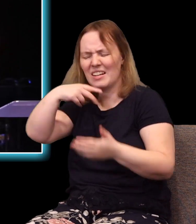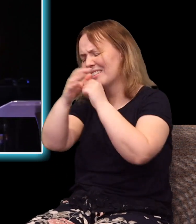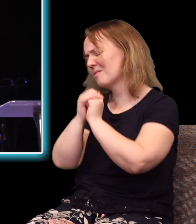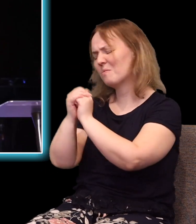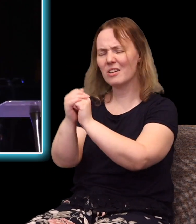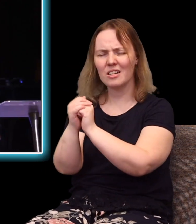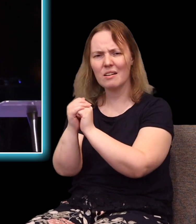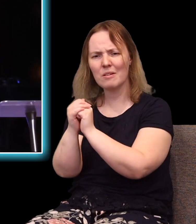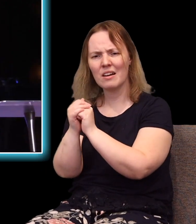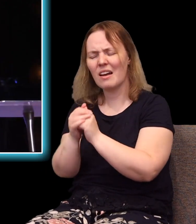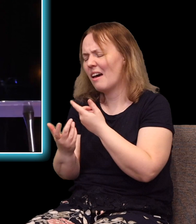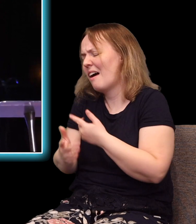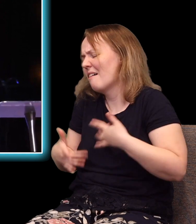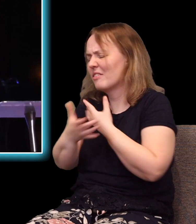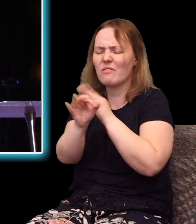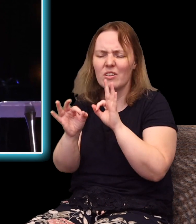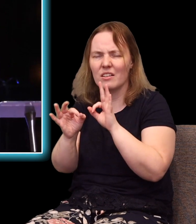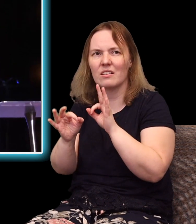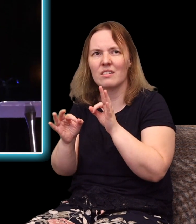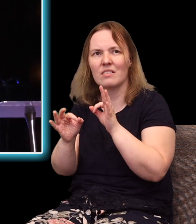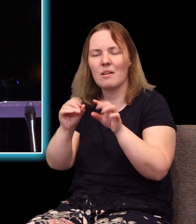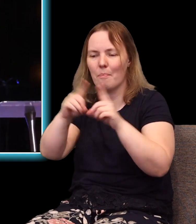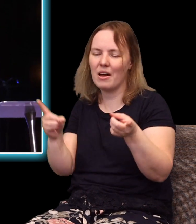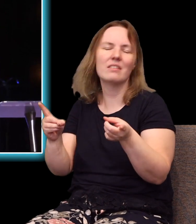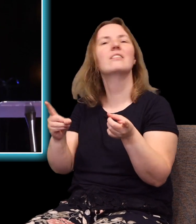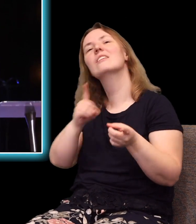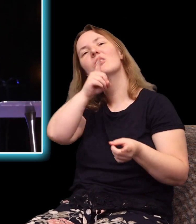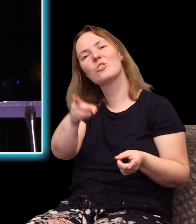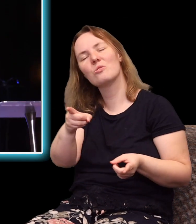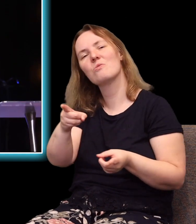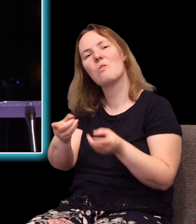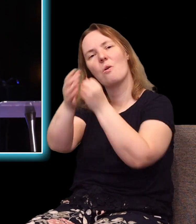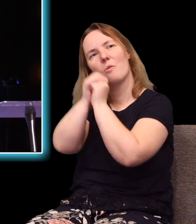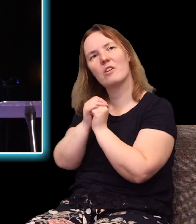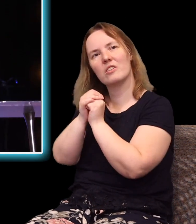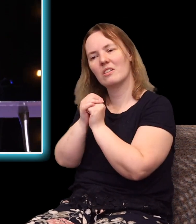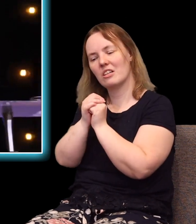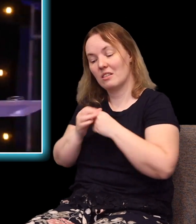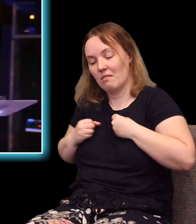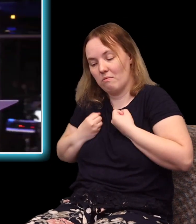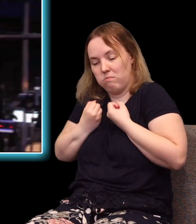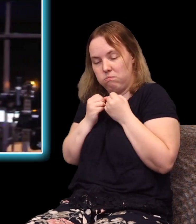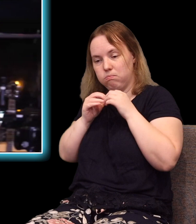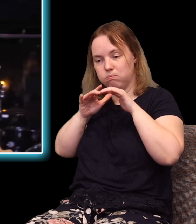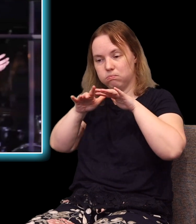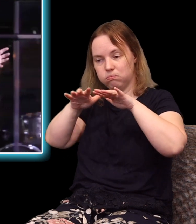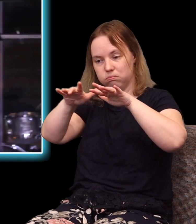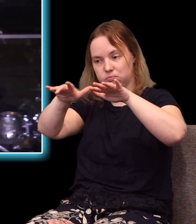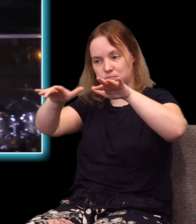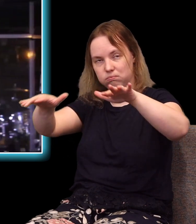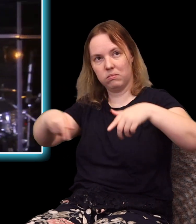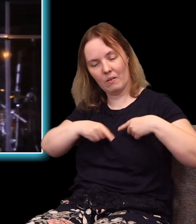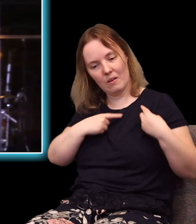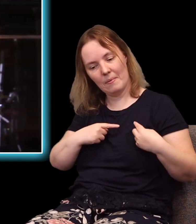dance and do a jig, whatever the case may be, and I may feel kind of free for a little bit. But real worship is the outflow